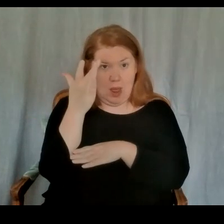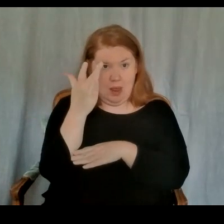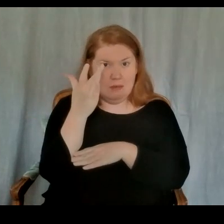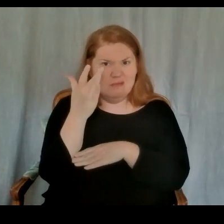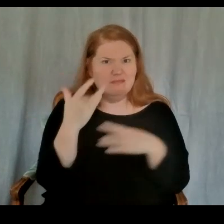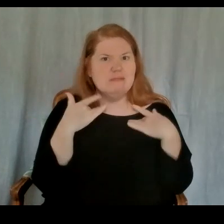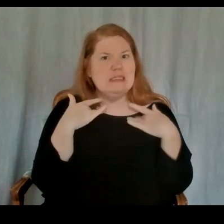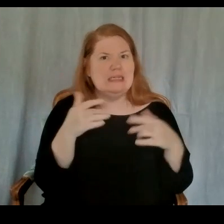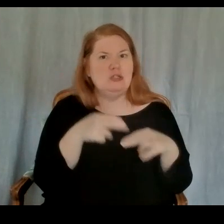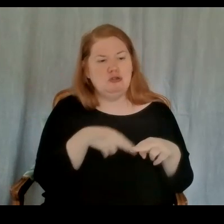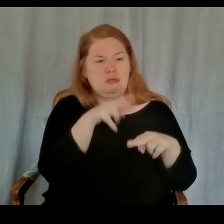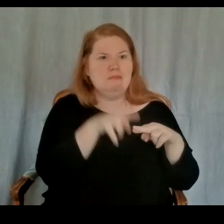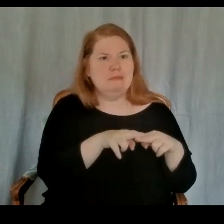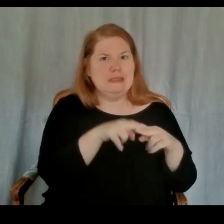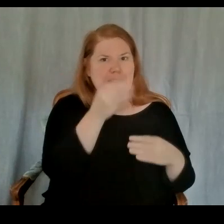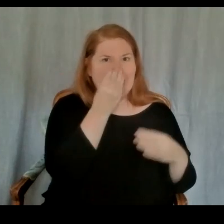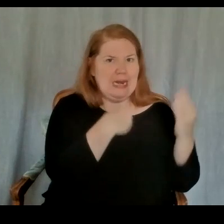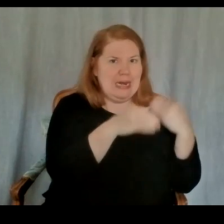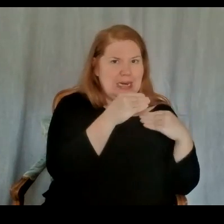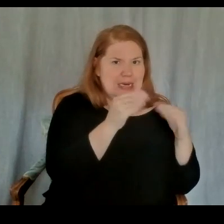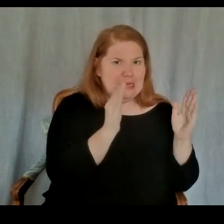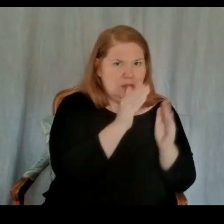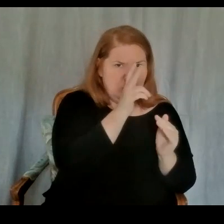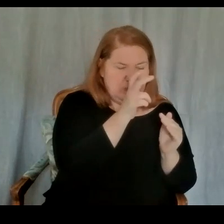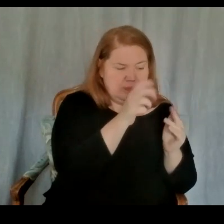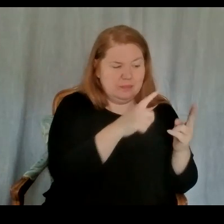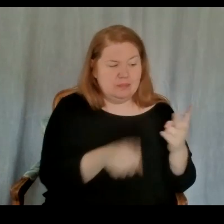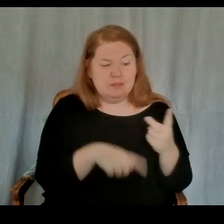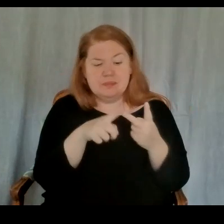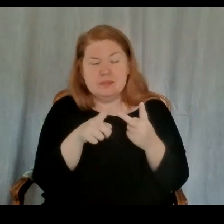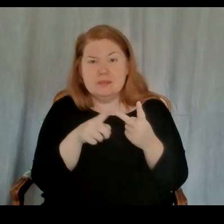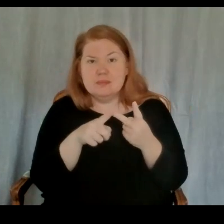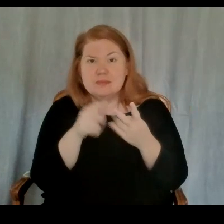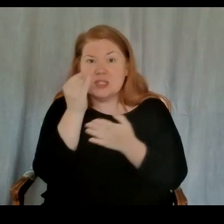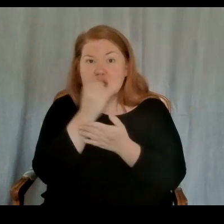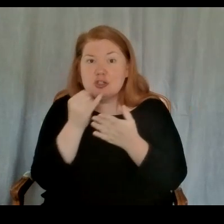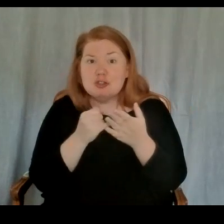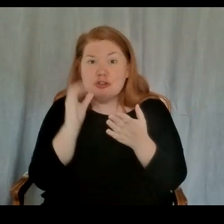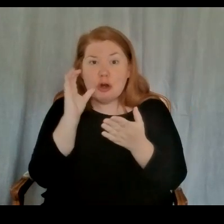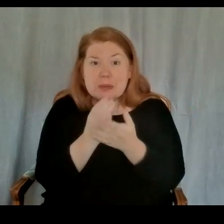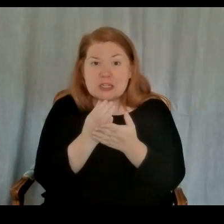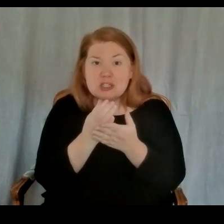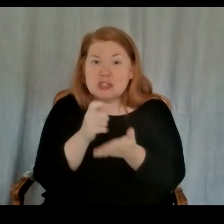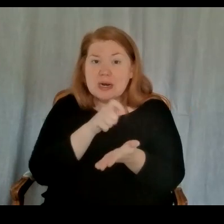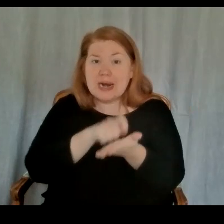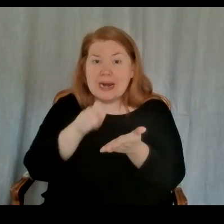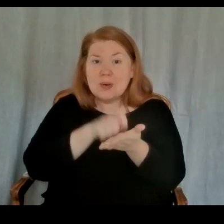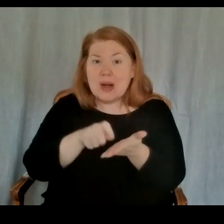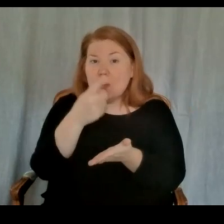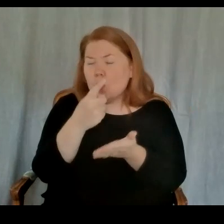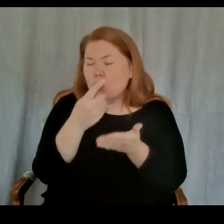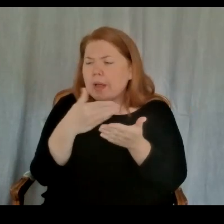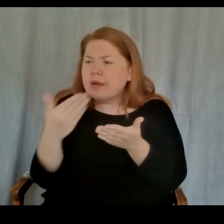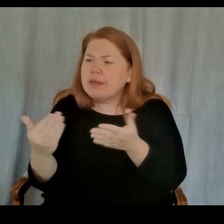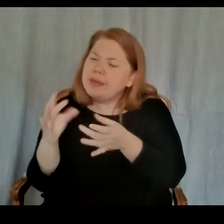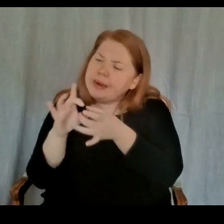aphids? Okay, number 2, draw a picture and write one thing we learned about ladybugs. We